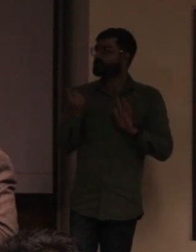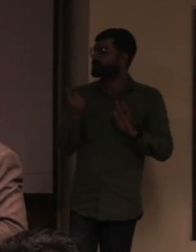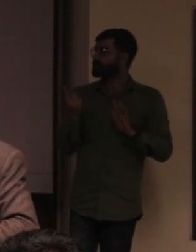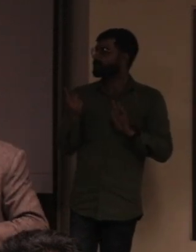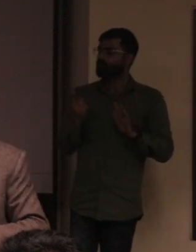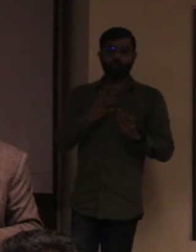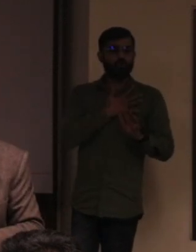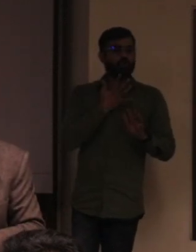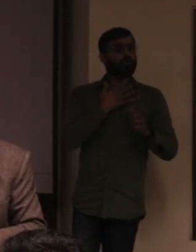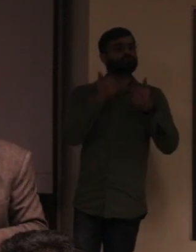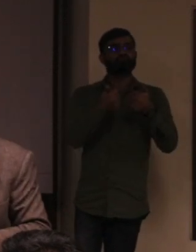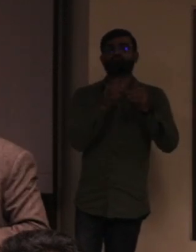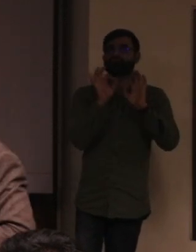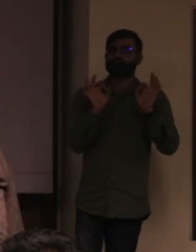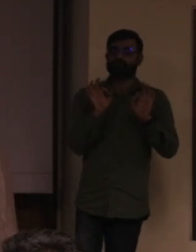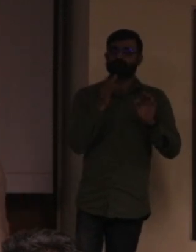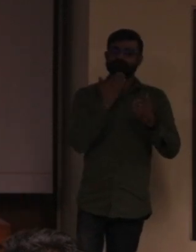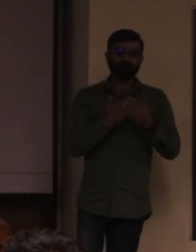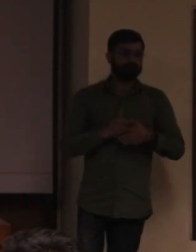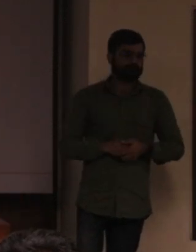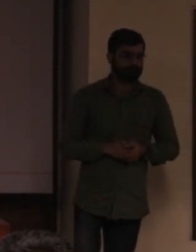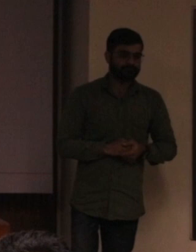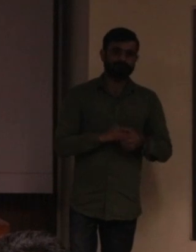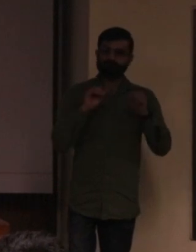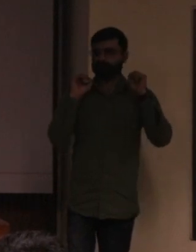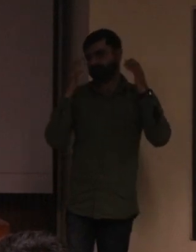and not all green is good. Thank you. Thank you so much.